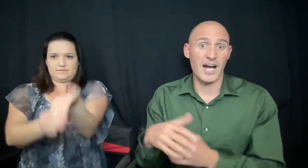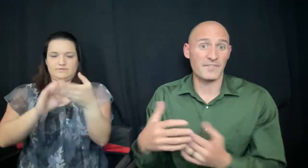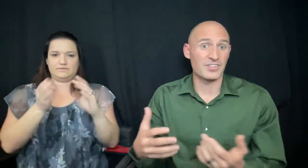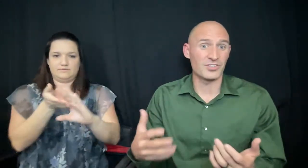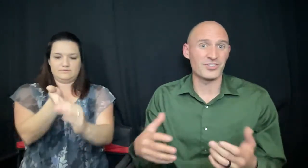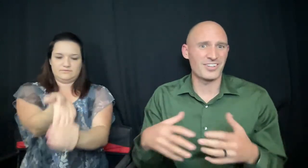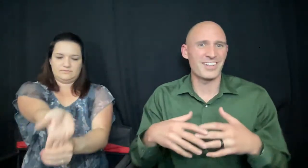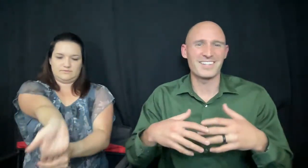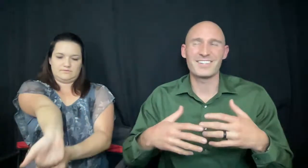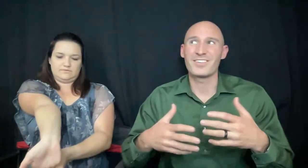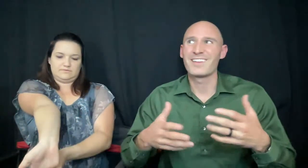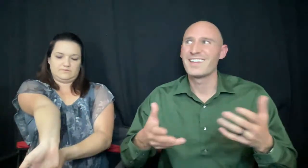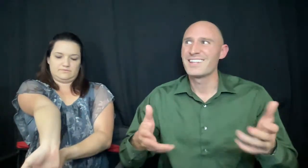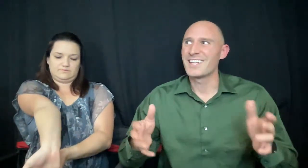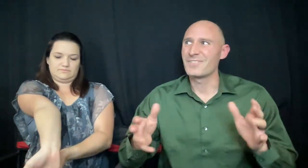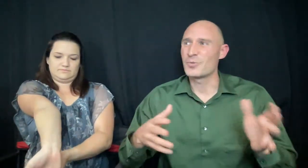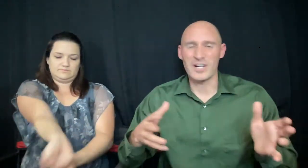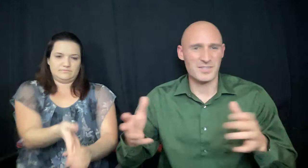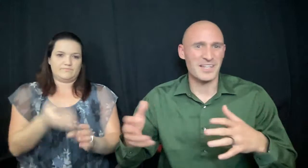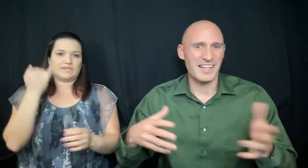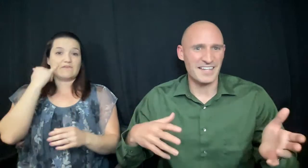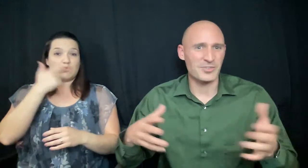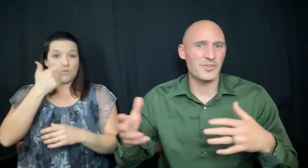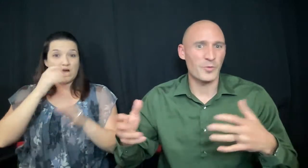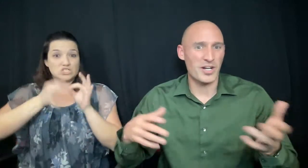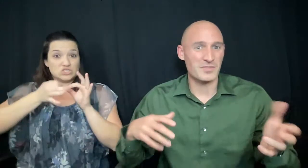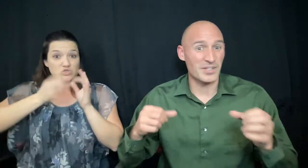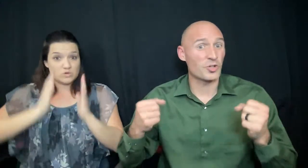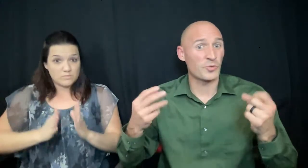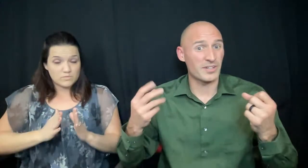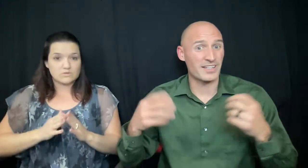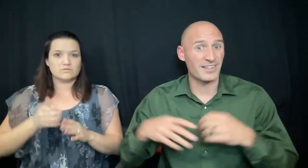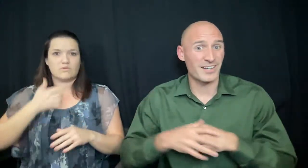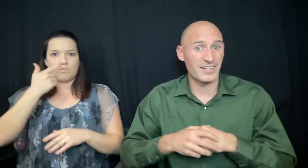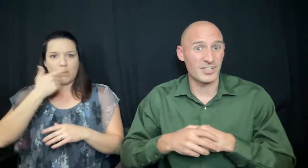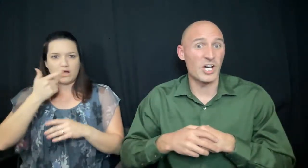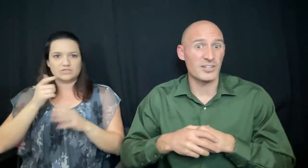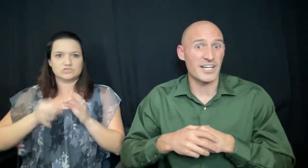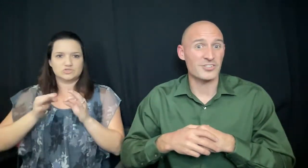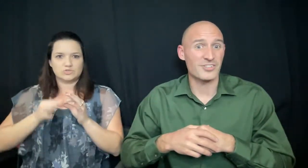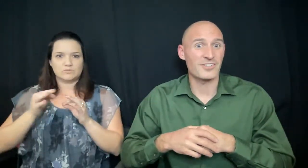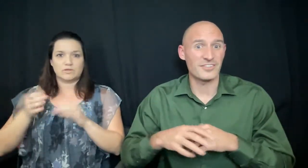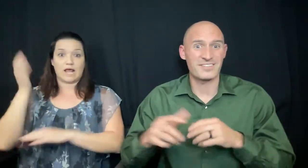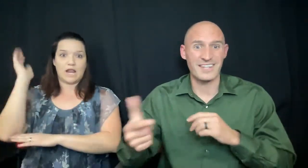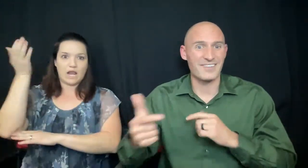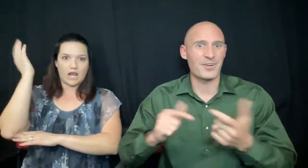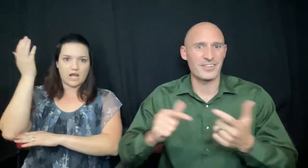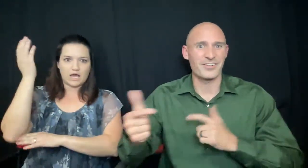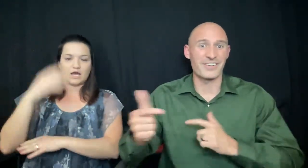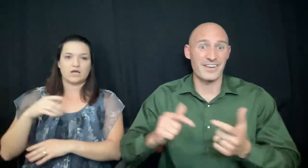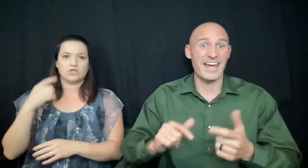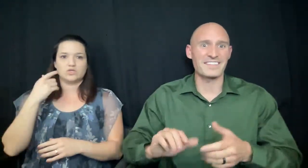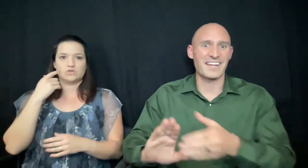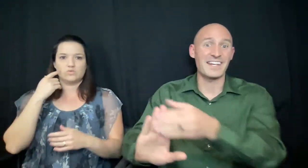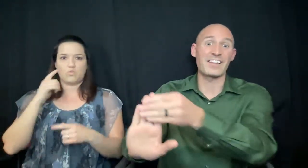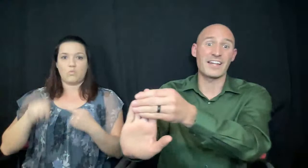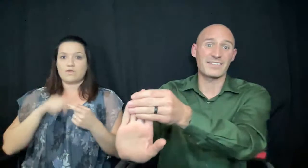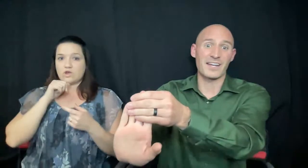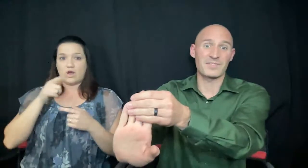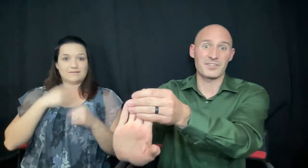often do, if you watch them in the classroom, or if you watch them interpret like a long lecture, you'll see when they're not signing, a lot of times